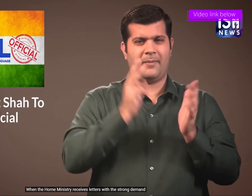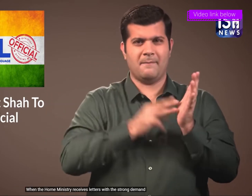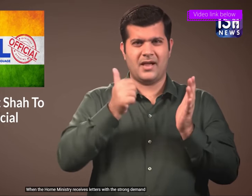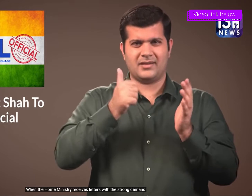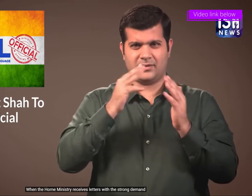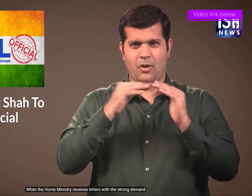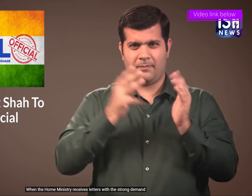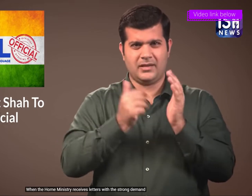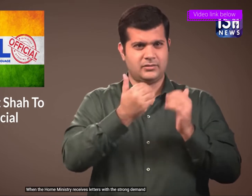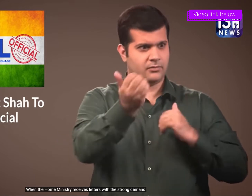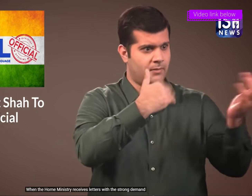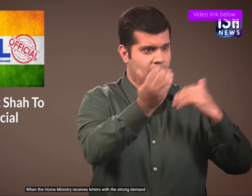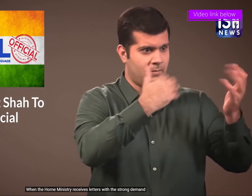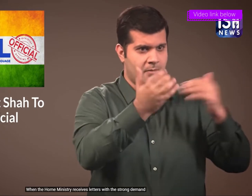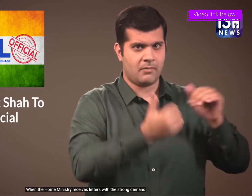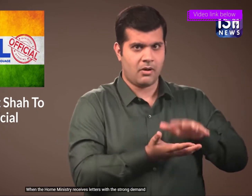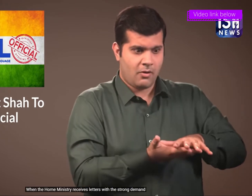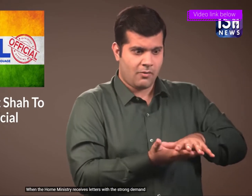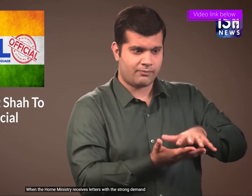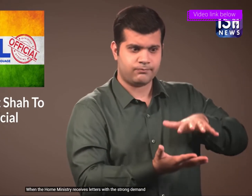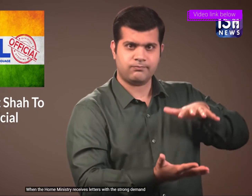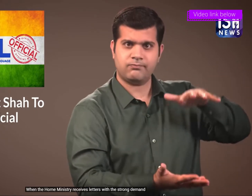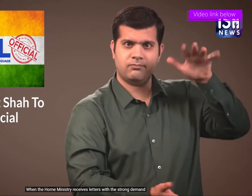When the Home Ministry receives letters